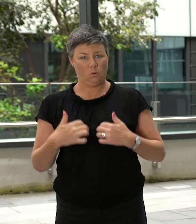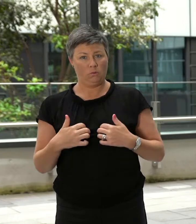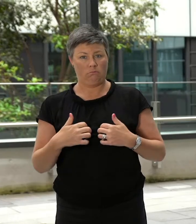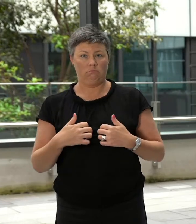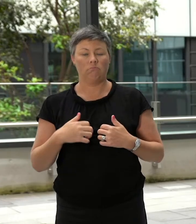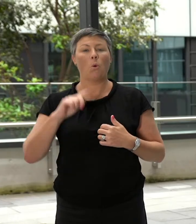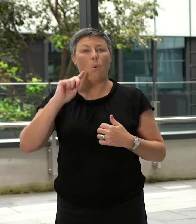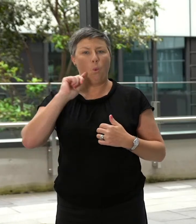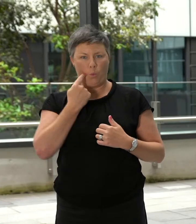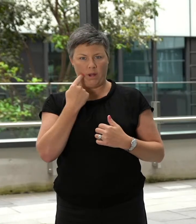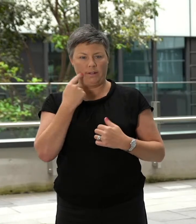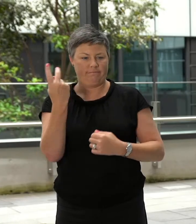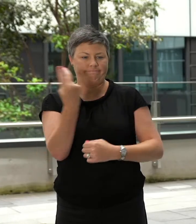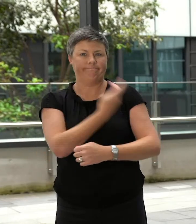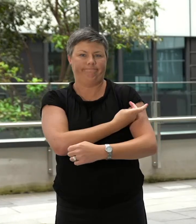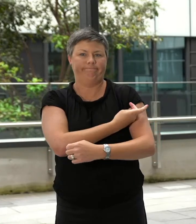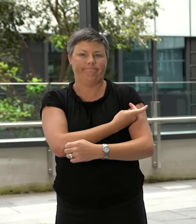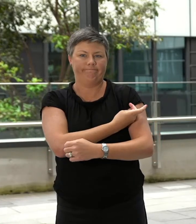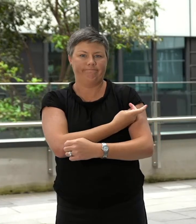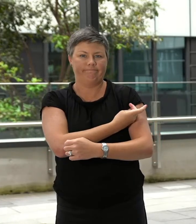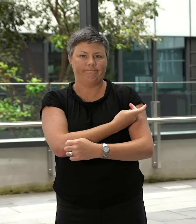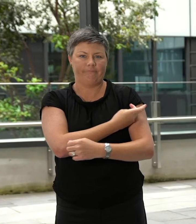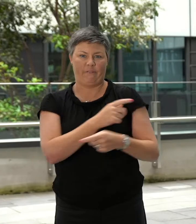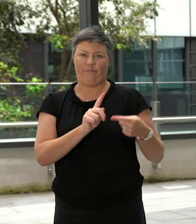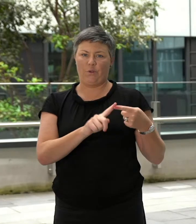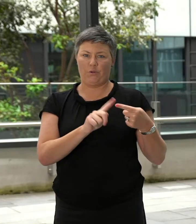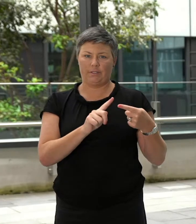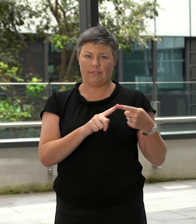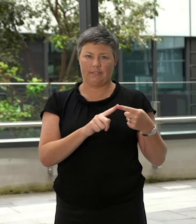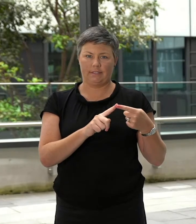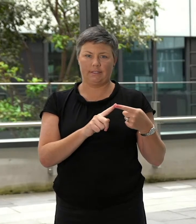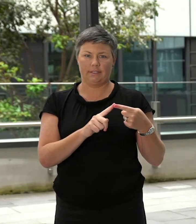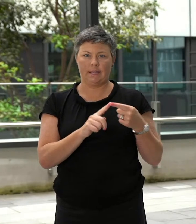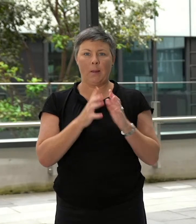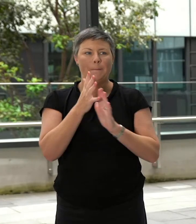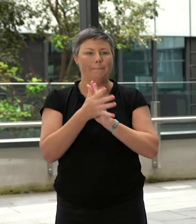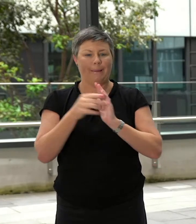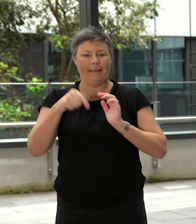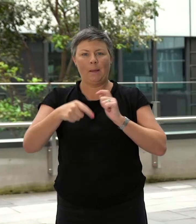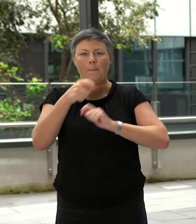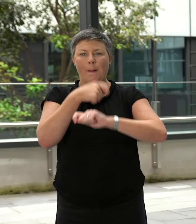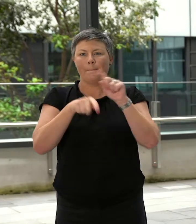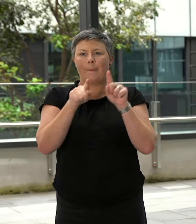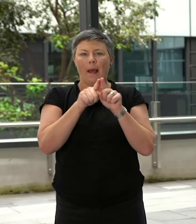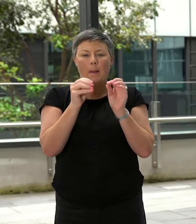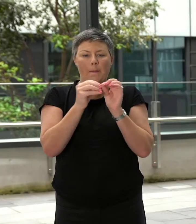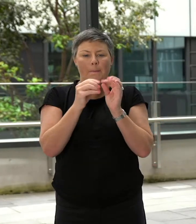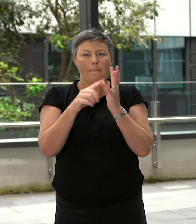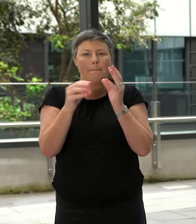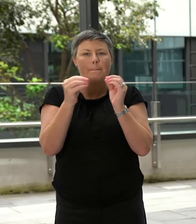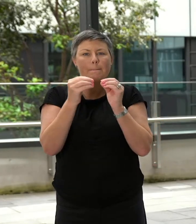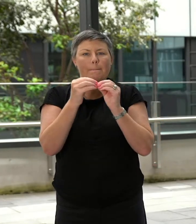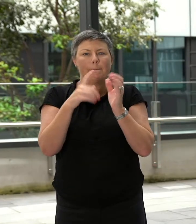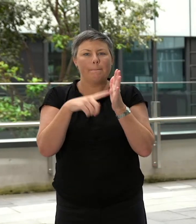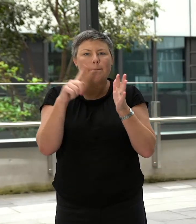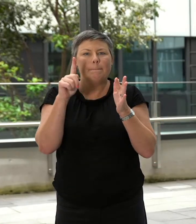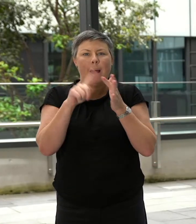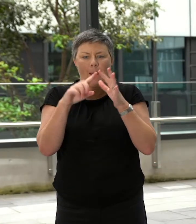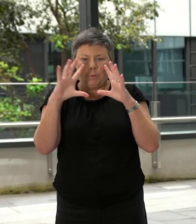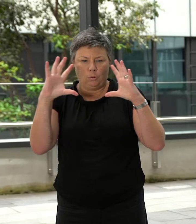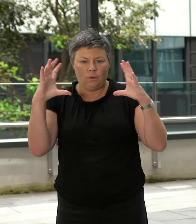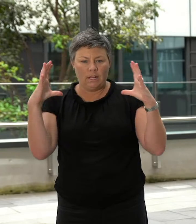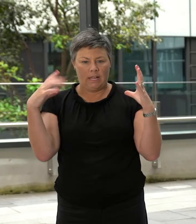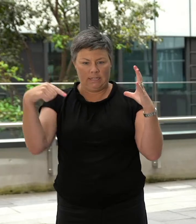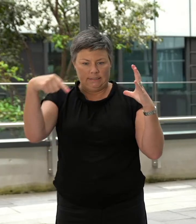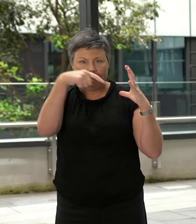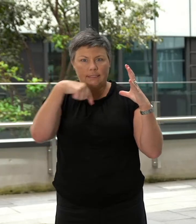their first dose of vaccine. That will allow us to create a bubble here at this teaching hospital, which will prevent